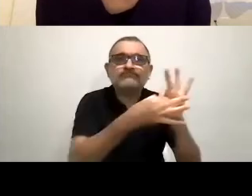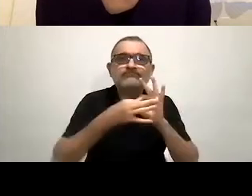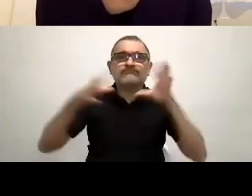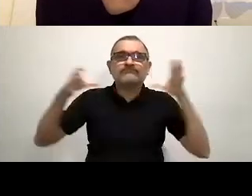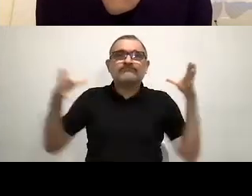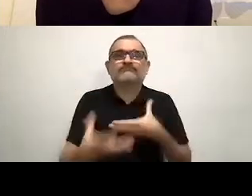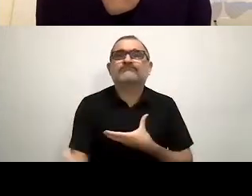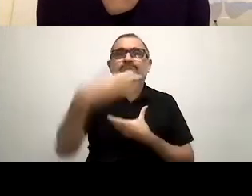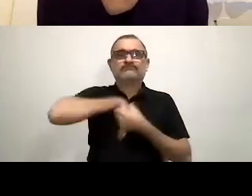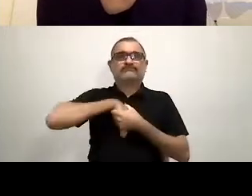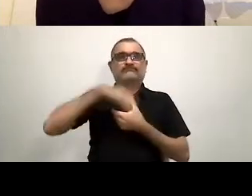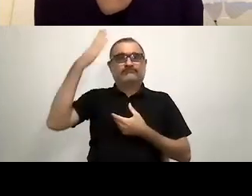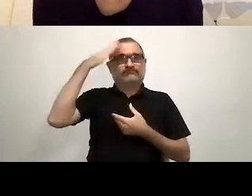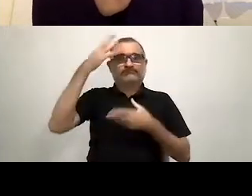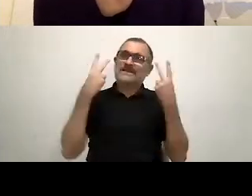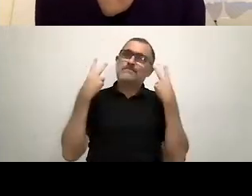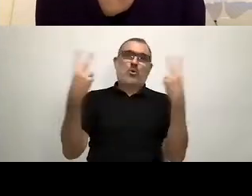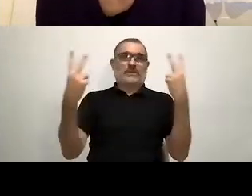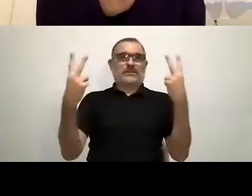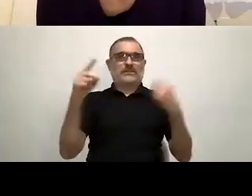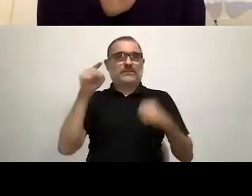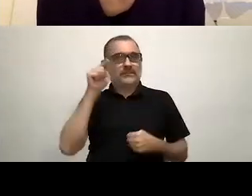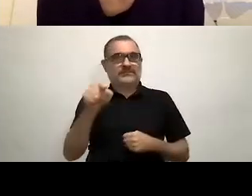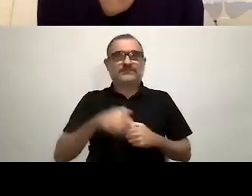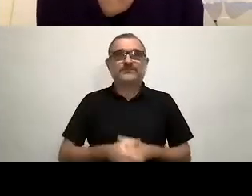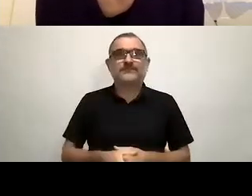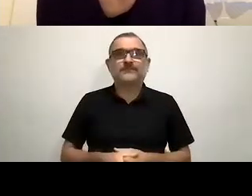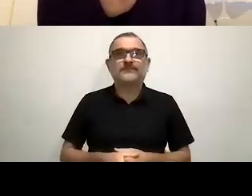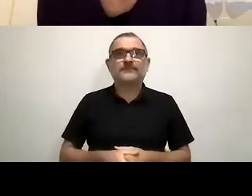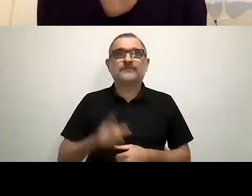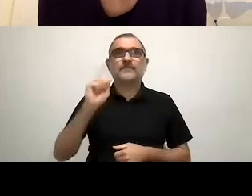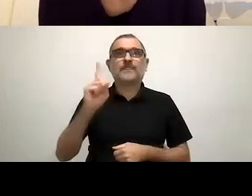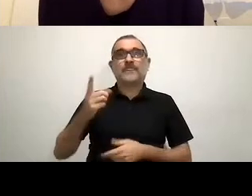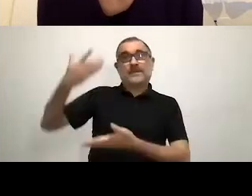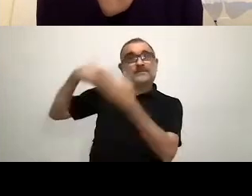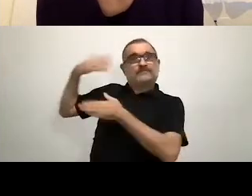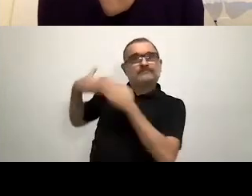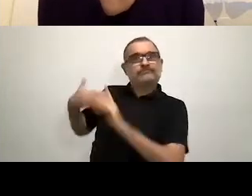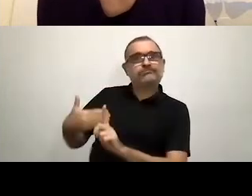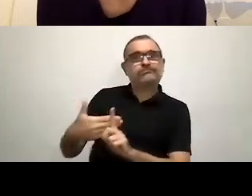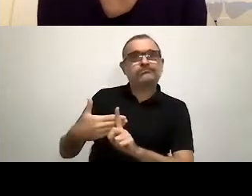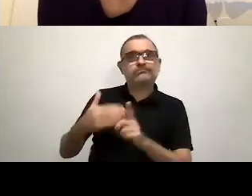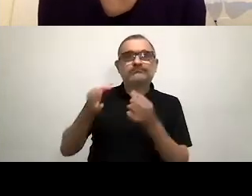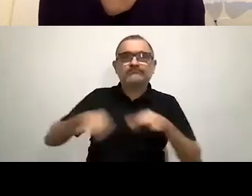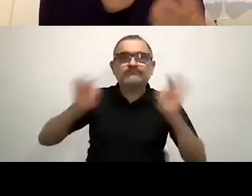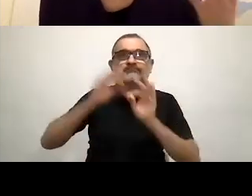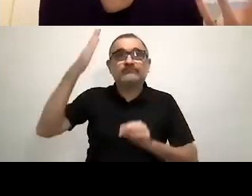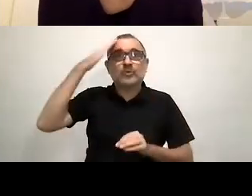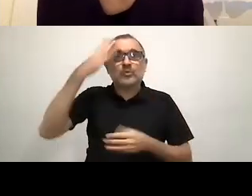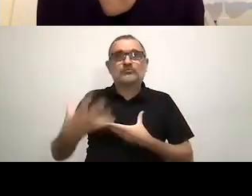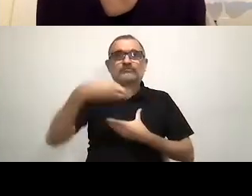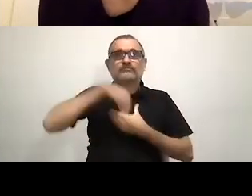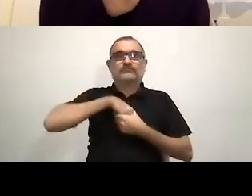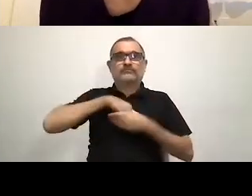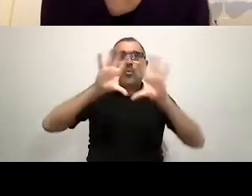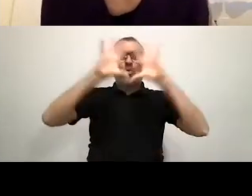have familiarity with the history and international structure of deaf and sign language organizations such as World